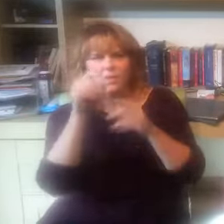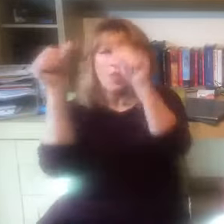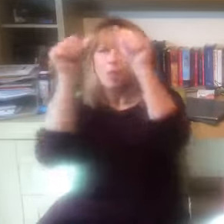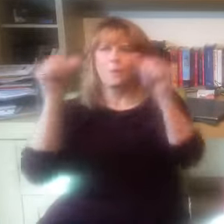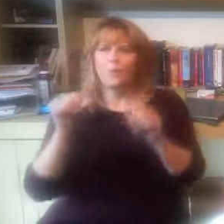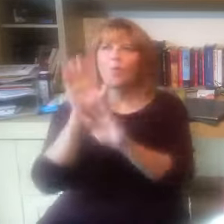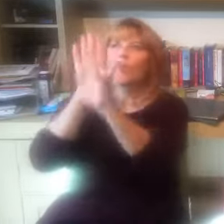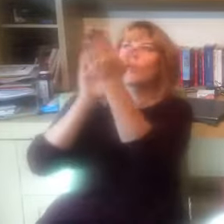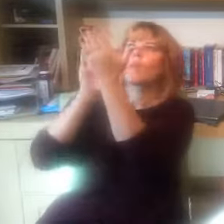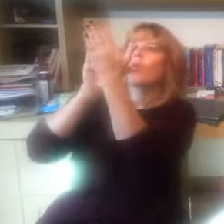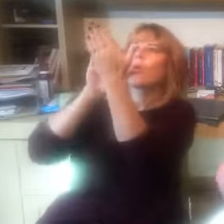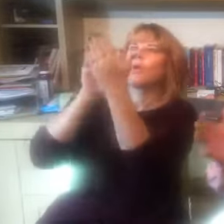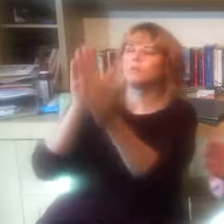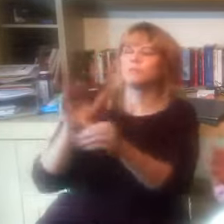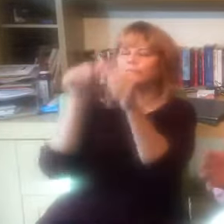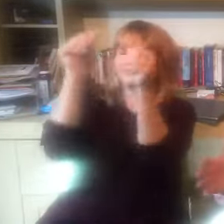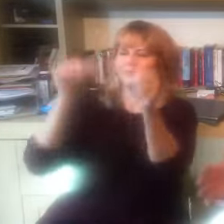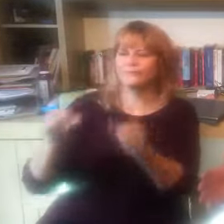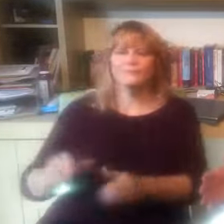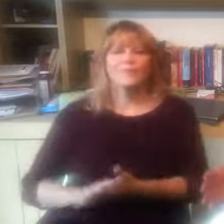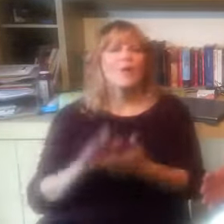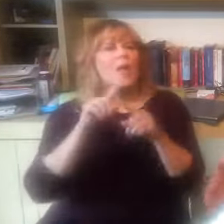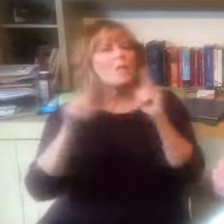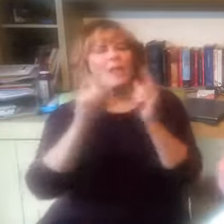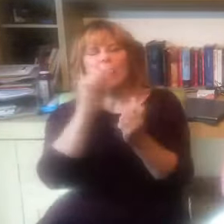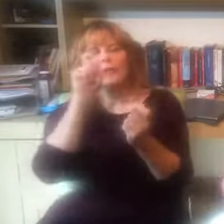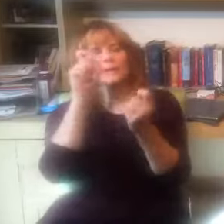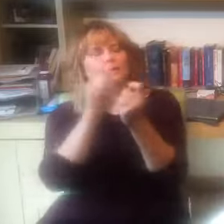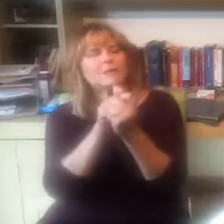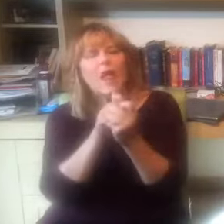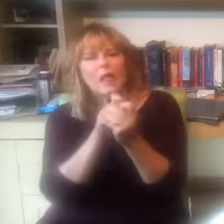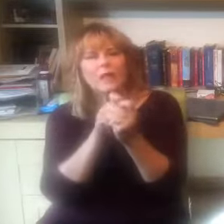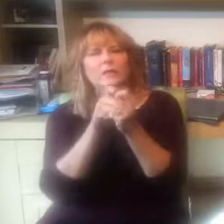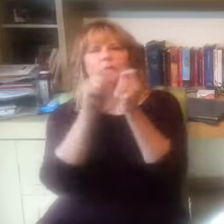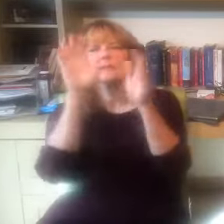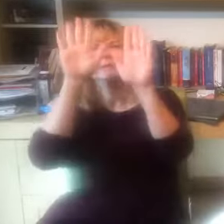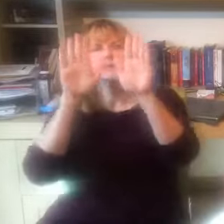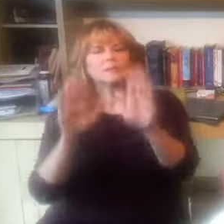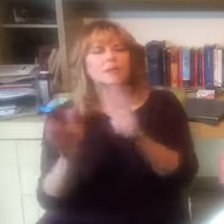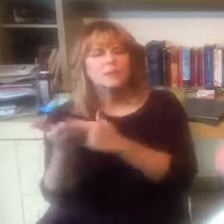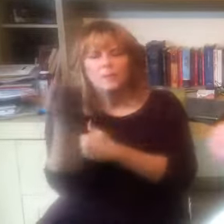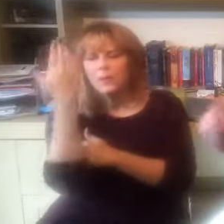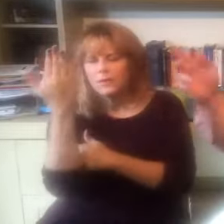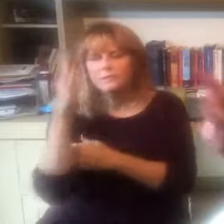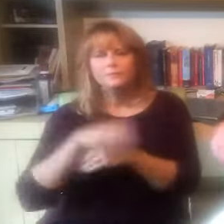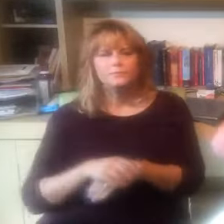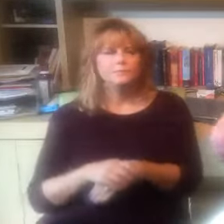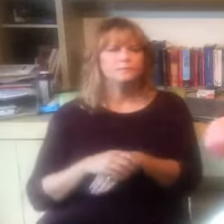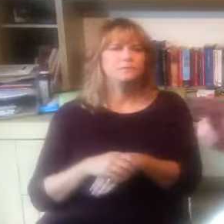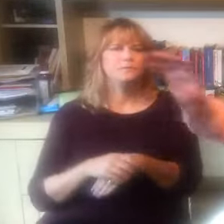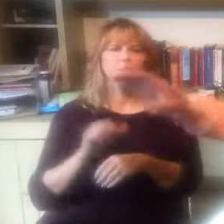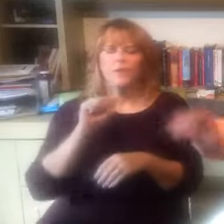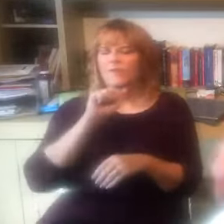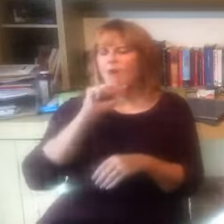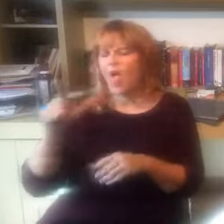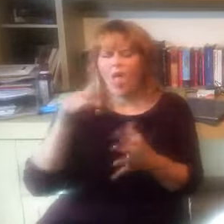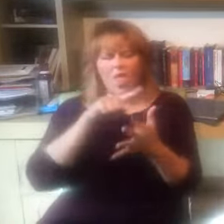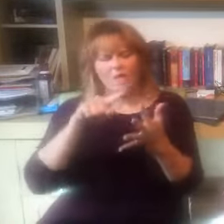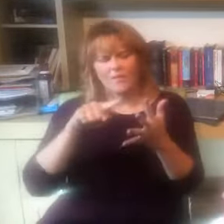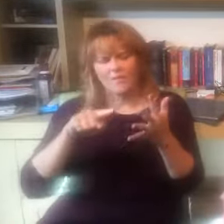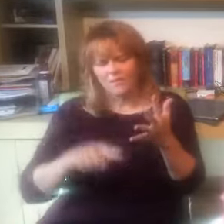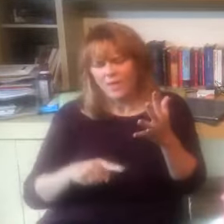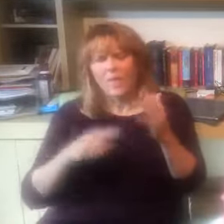me. Yet that's exactly what we've done on Sunday morning like this. You have all kinds of monuments that are